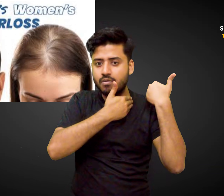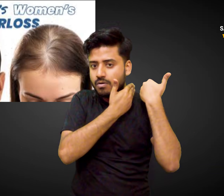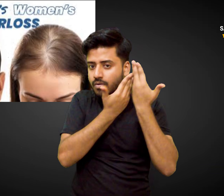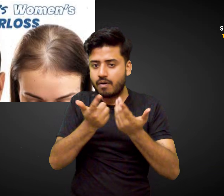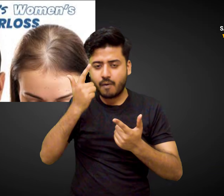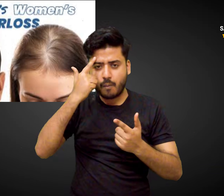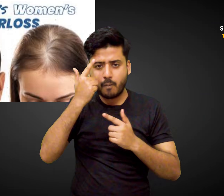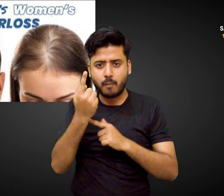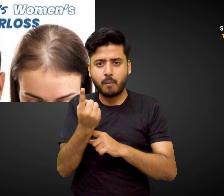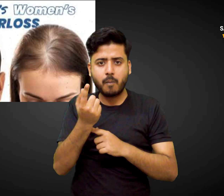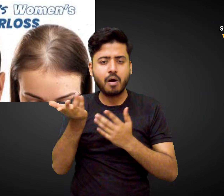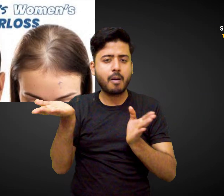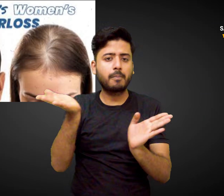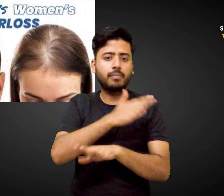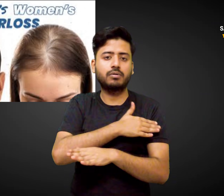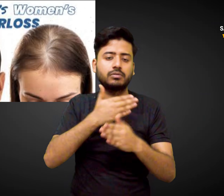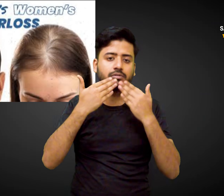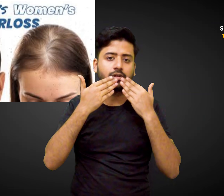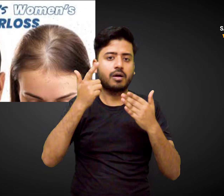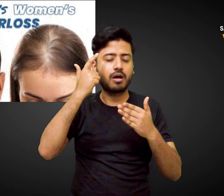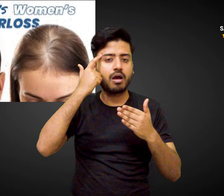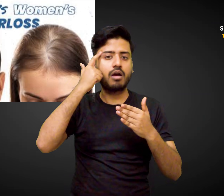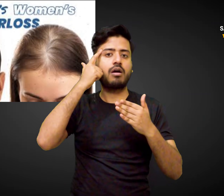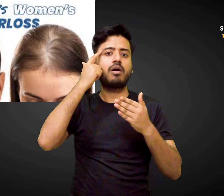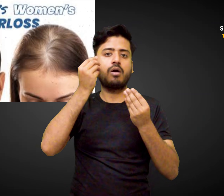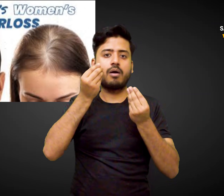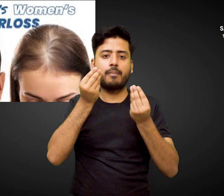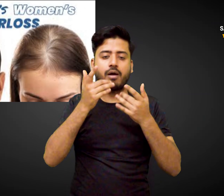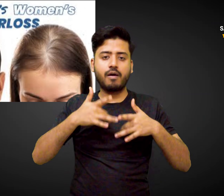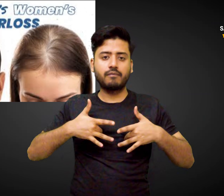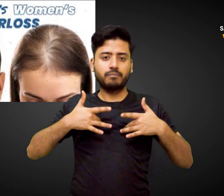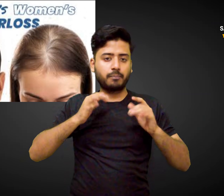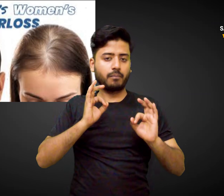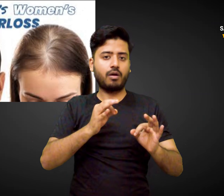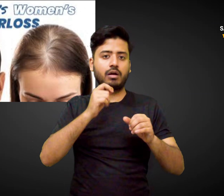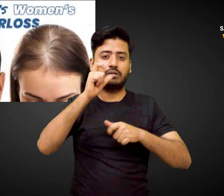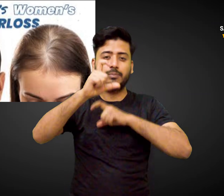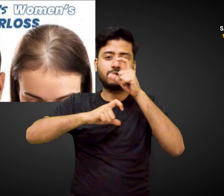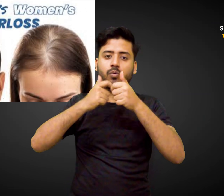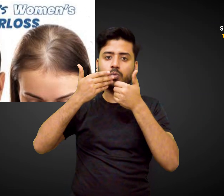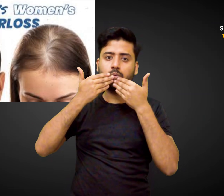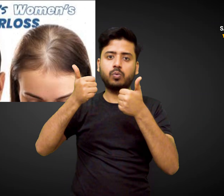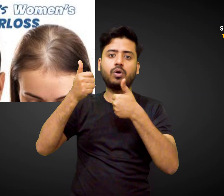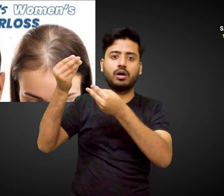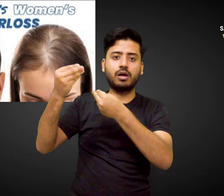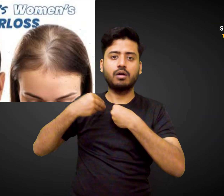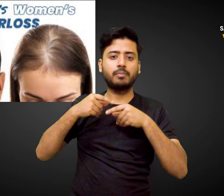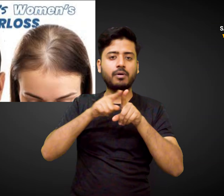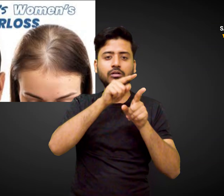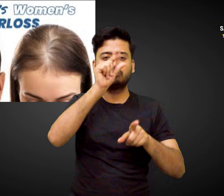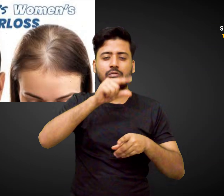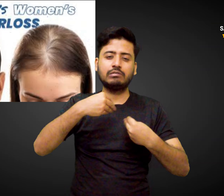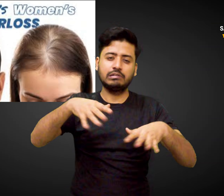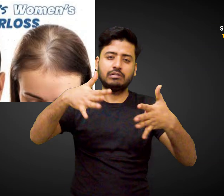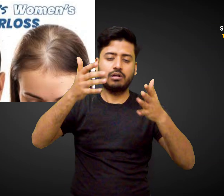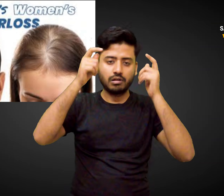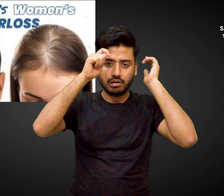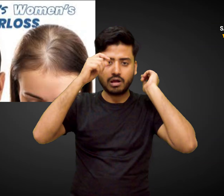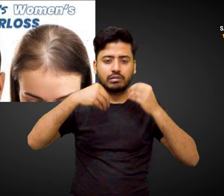leave an indentation on your forehead. Choose breathable fabrics. Opt for materials like cotton, linen, or wool to allow for